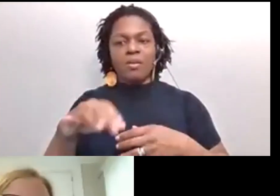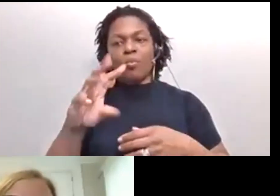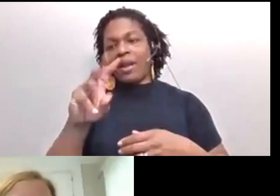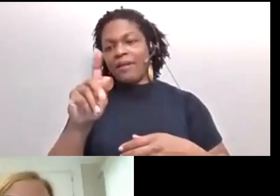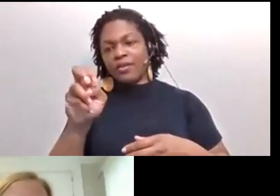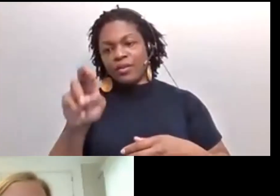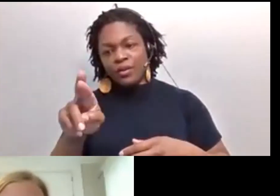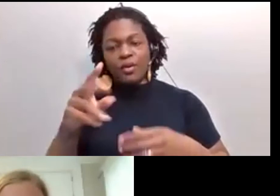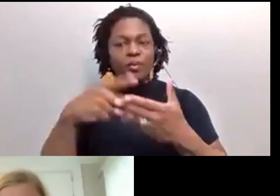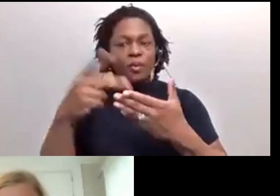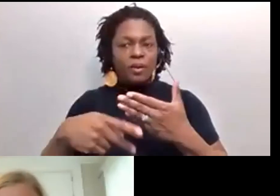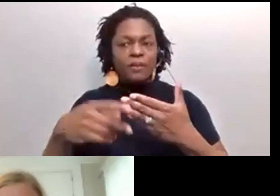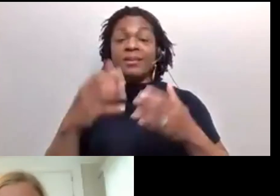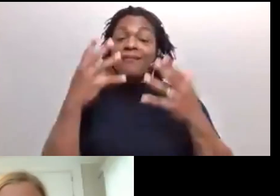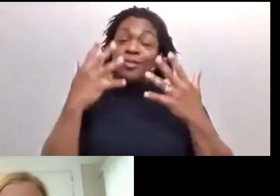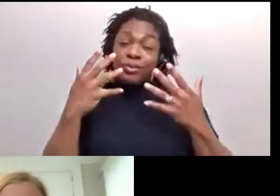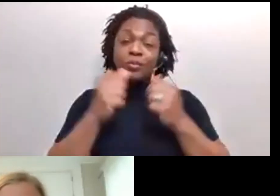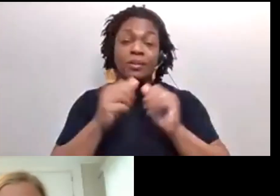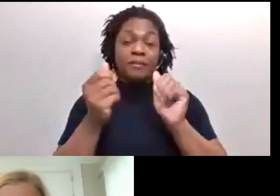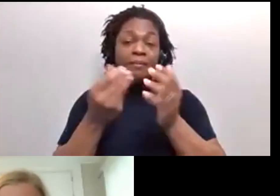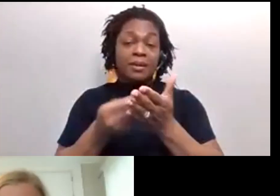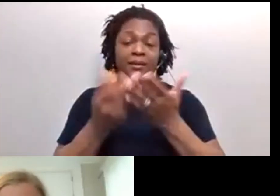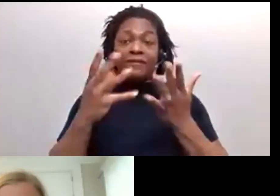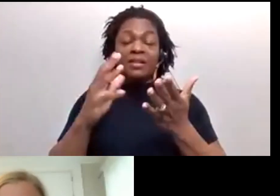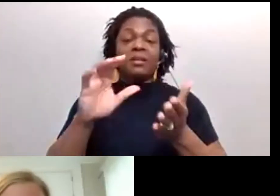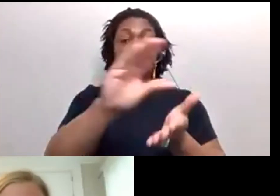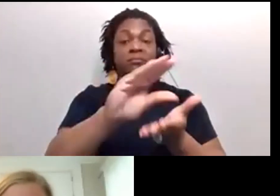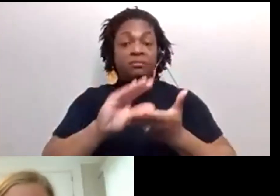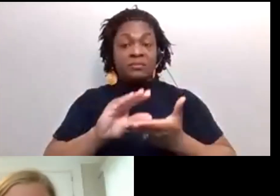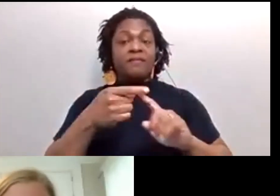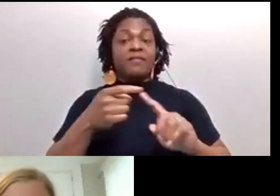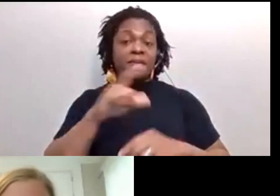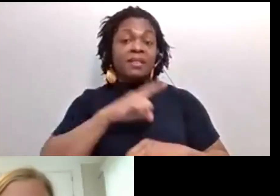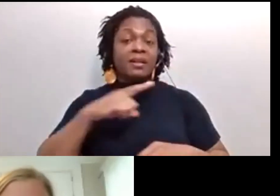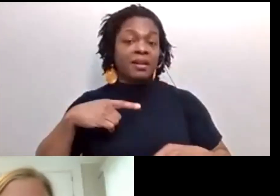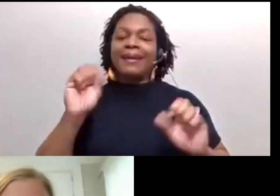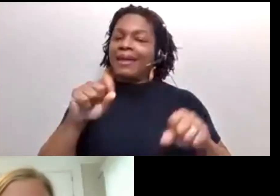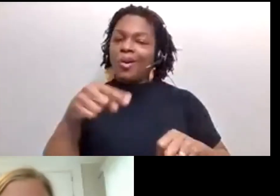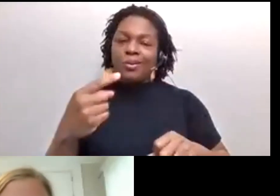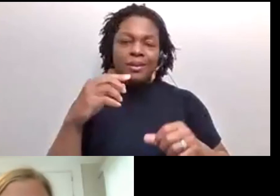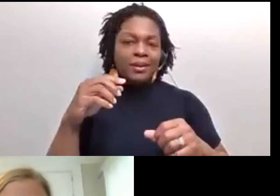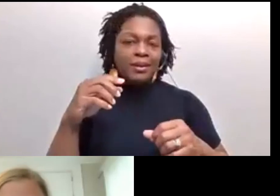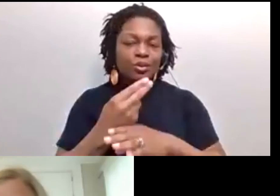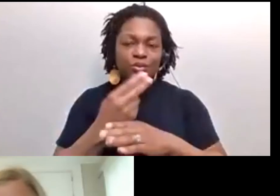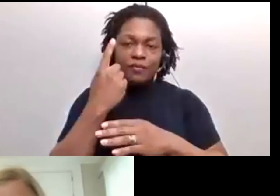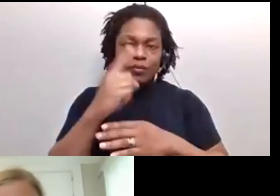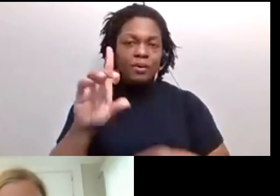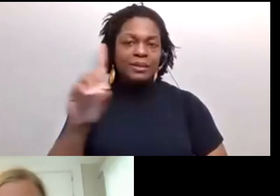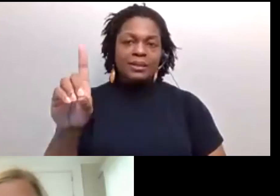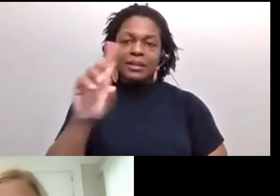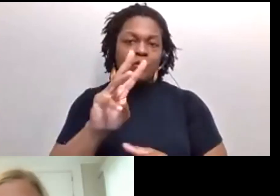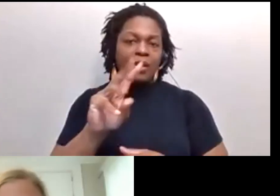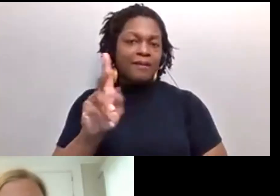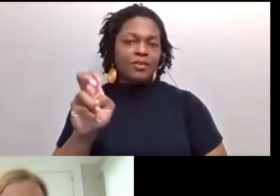mean, unfortunately, with the money that was appropriated by the legislature, it can only be used for the DD waivers,